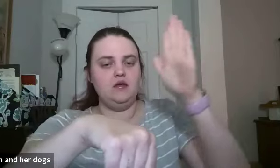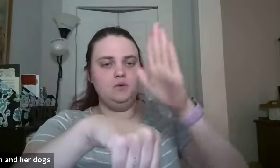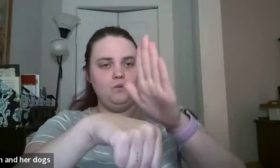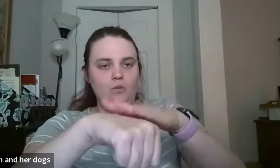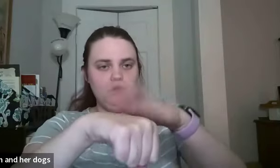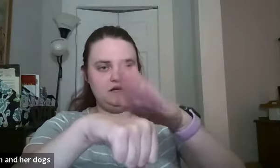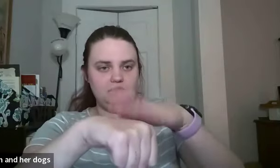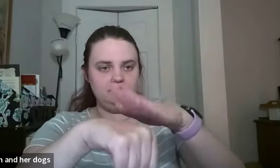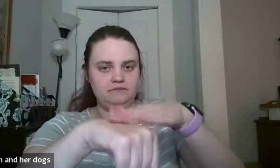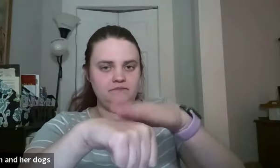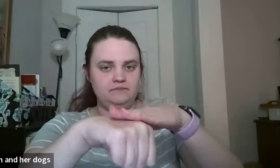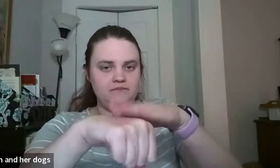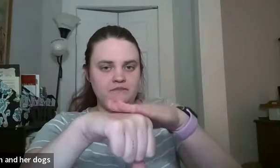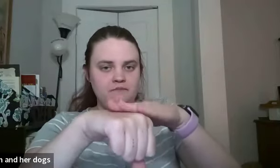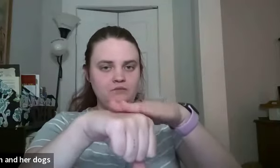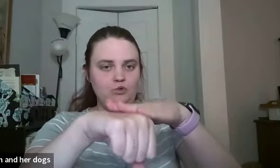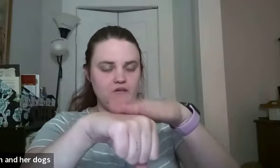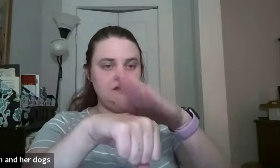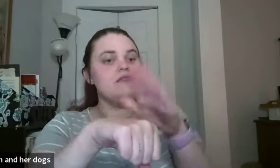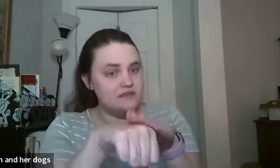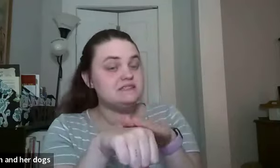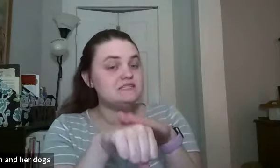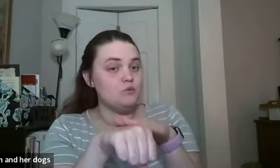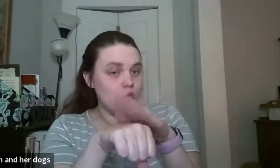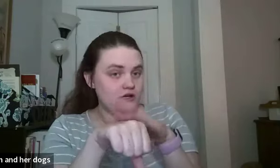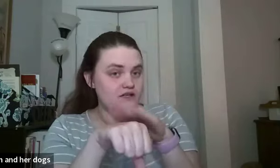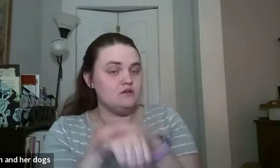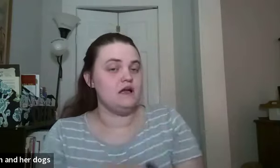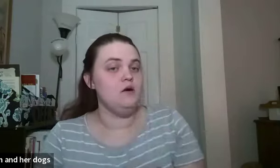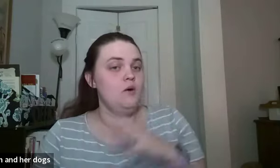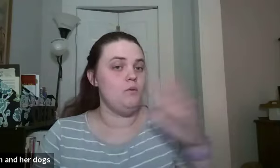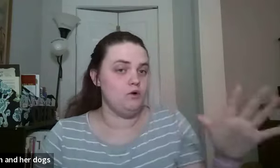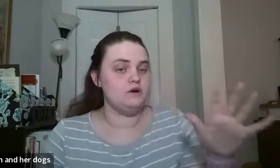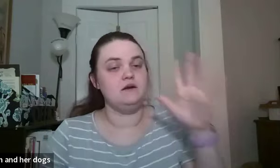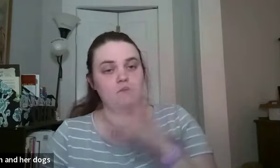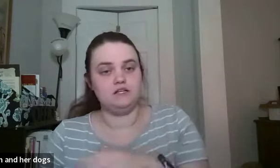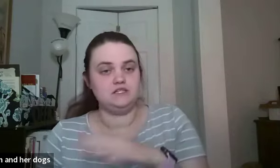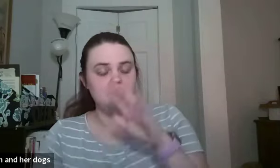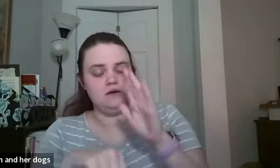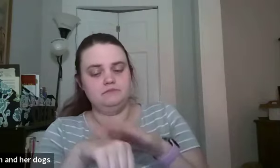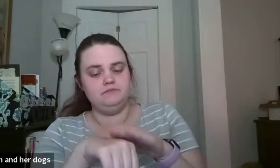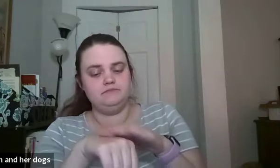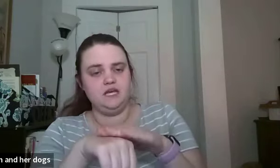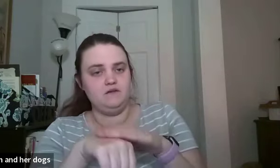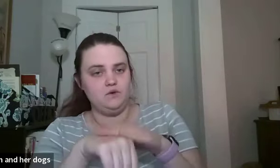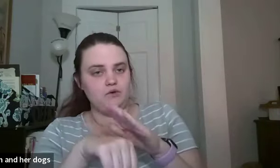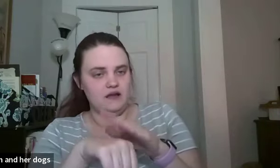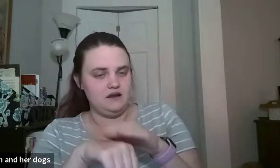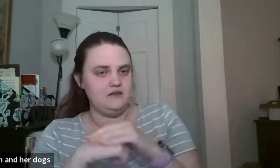then warning. Warning. This is the warning. So like warning, watch be careful, that kind of